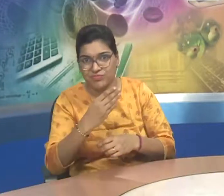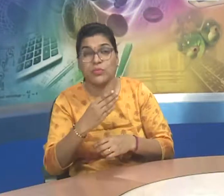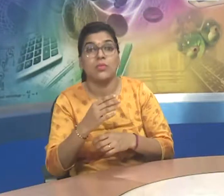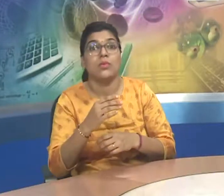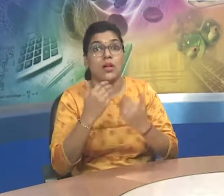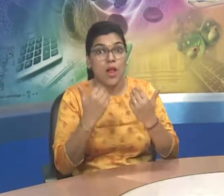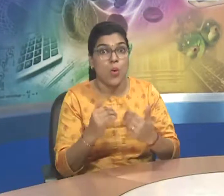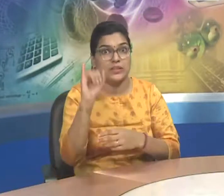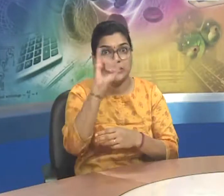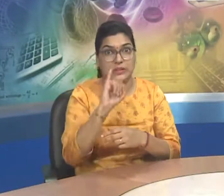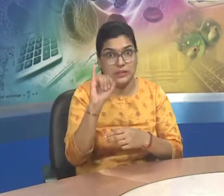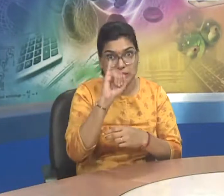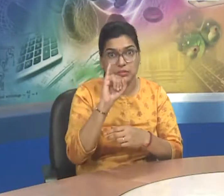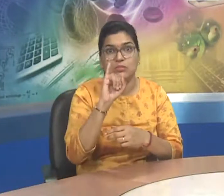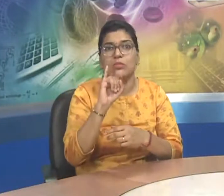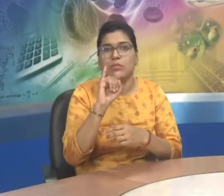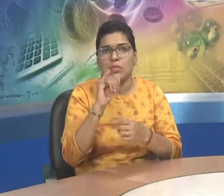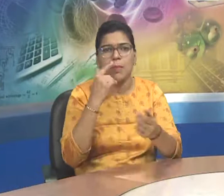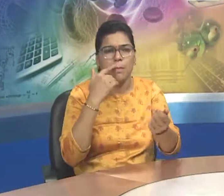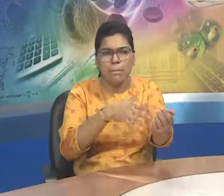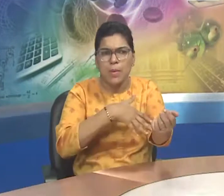These are the questions.